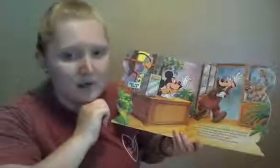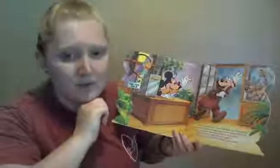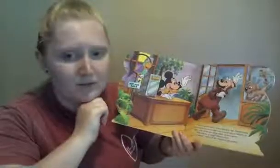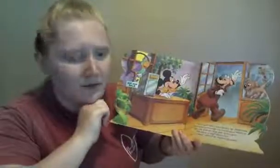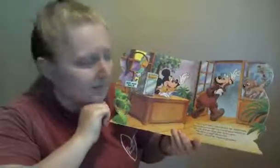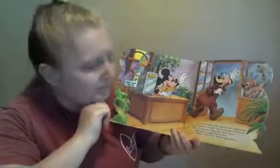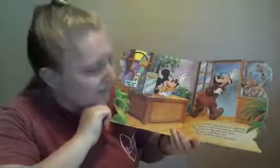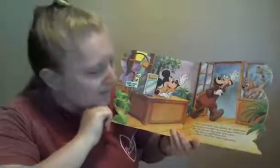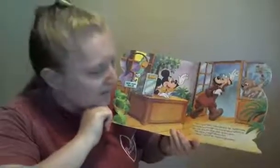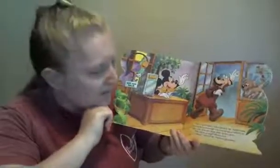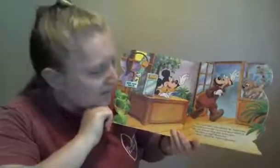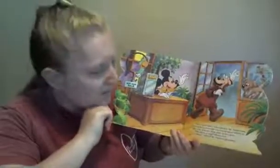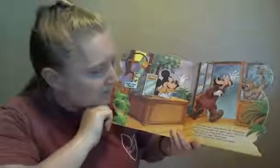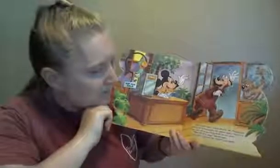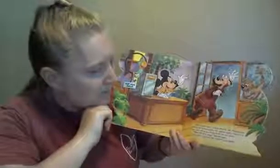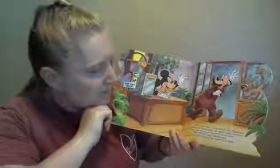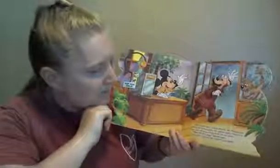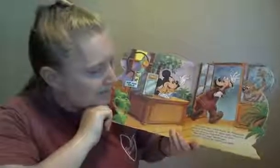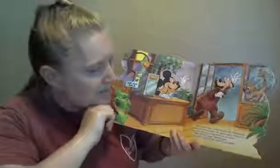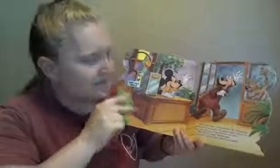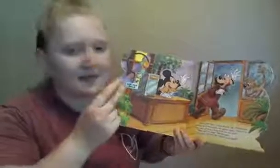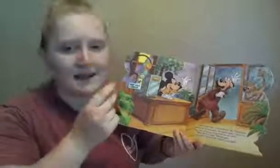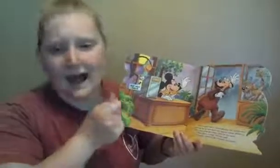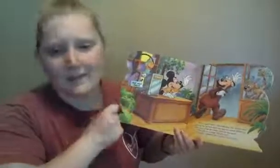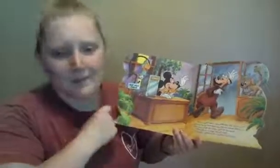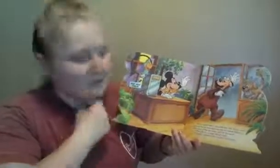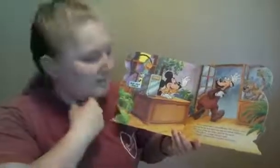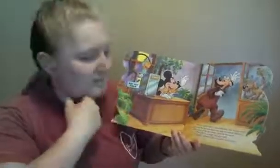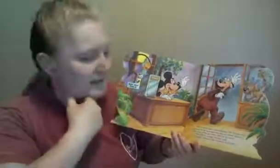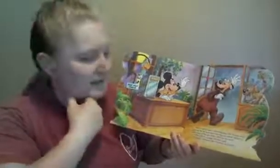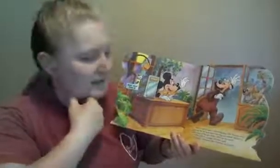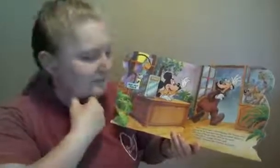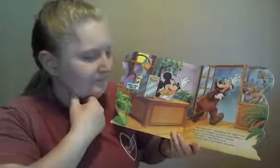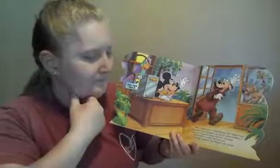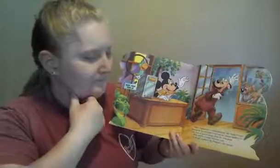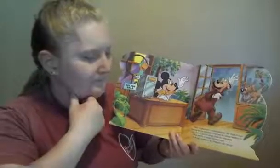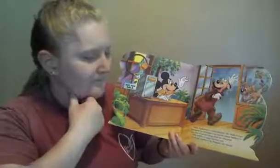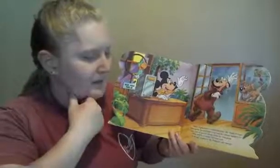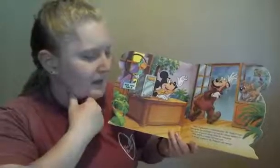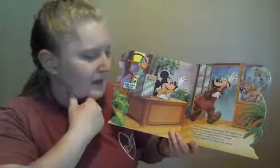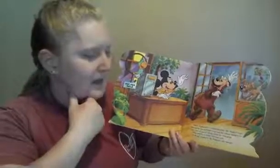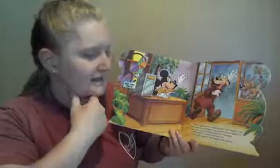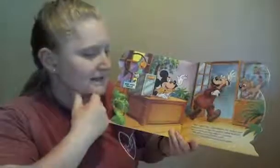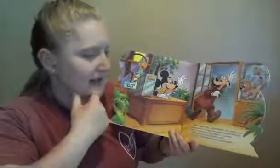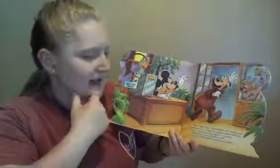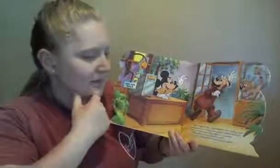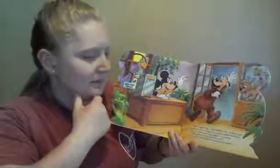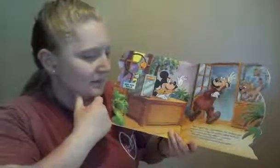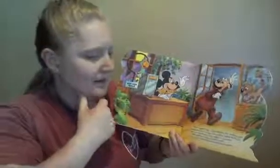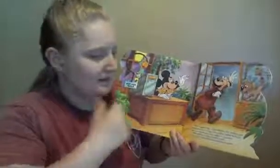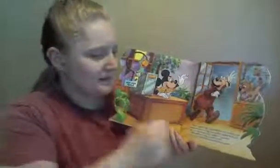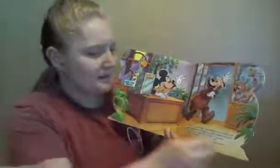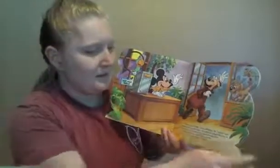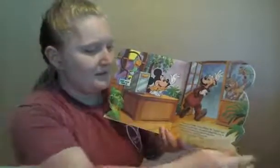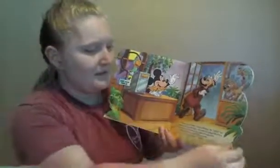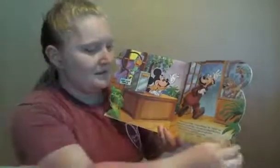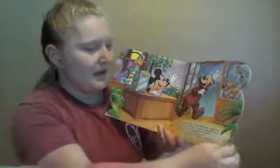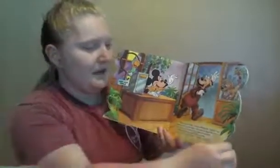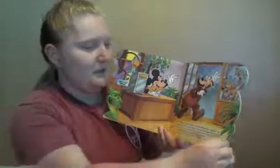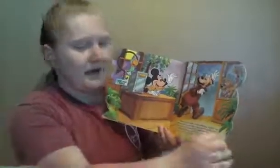he was gone. This will be a snap, said Mickey. A snap, repeated Mr. Palmer's pet